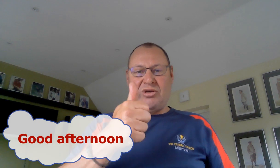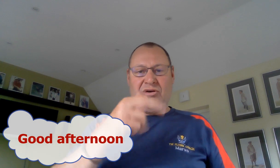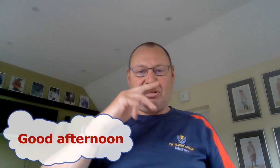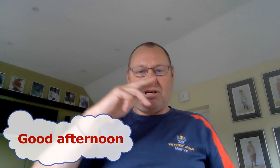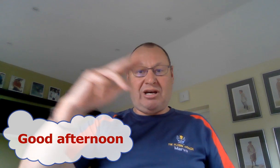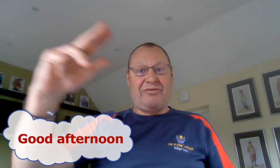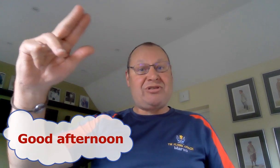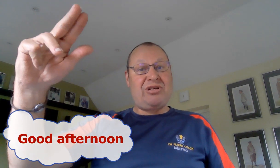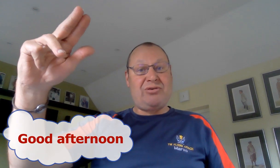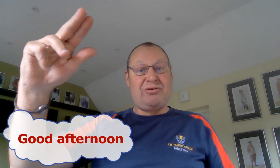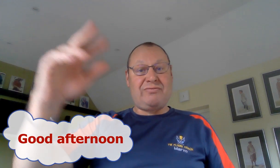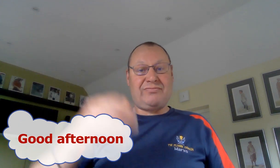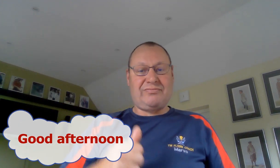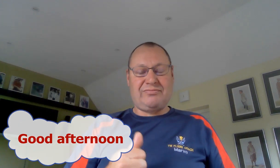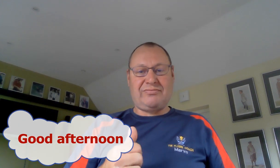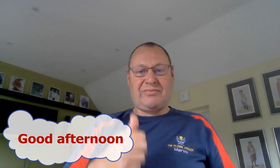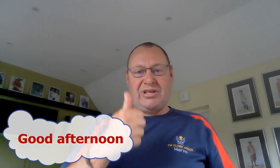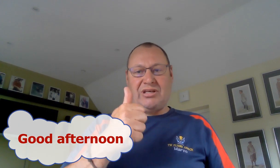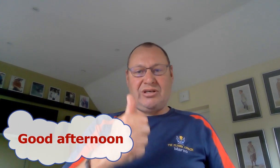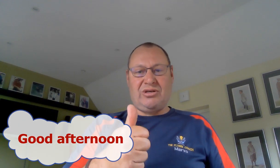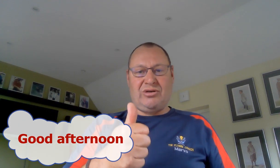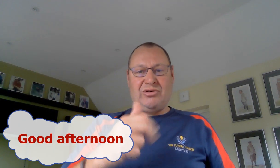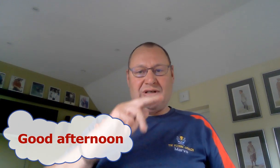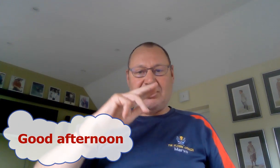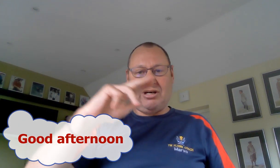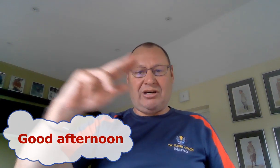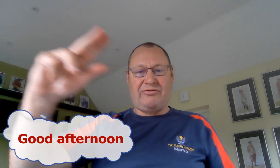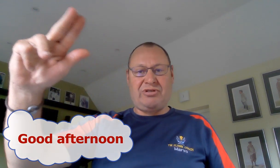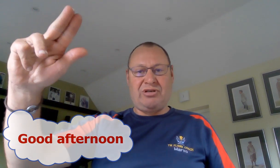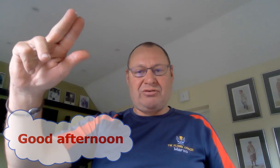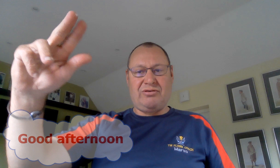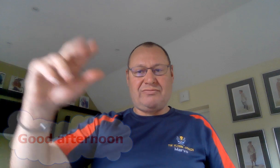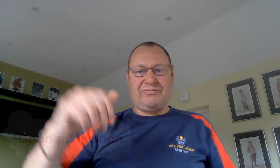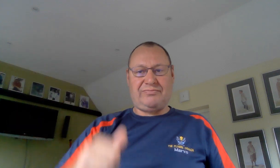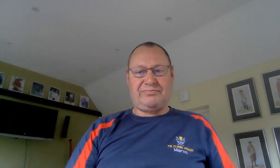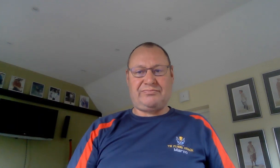Good afternoon. Good afternoon.